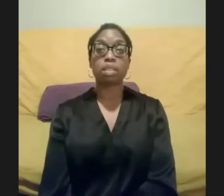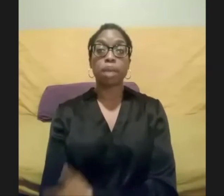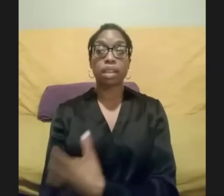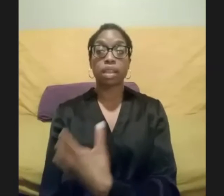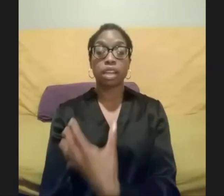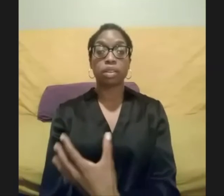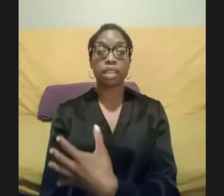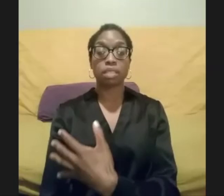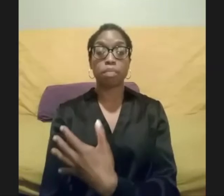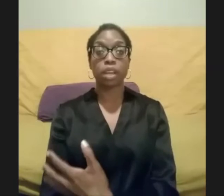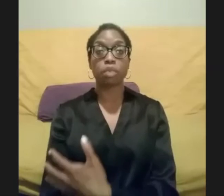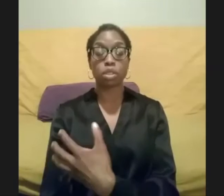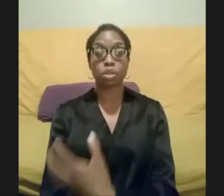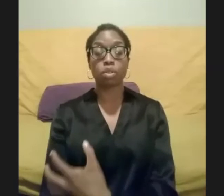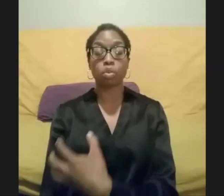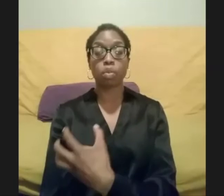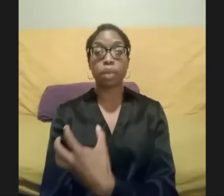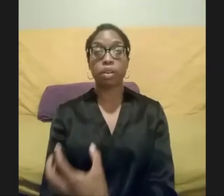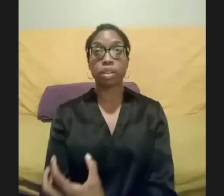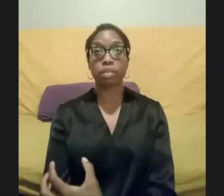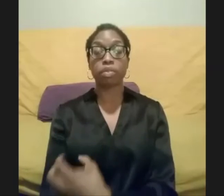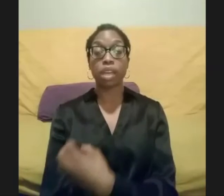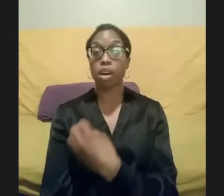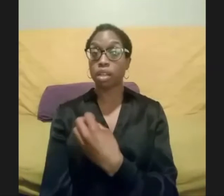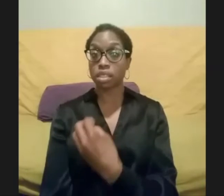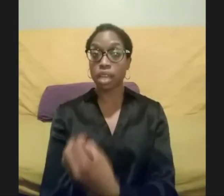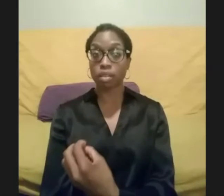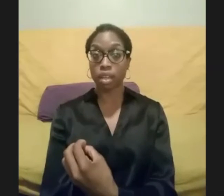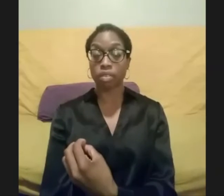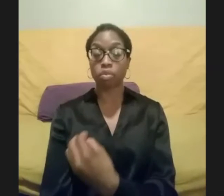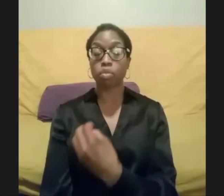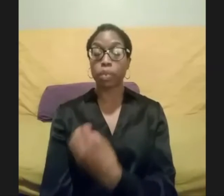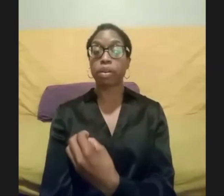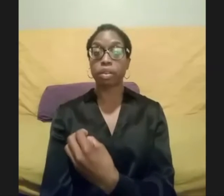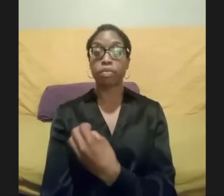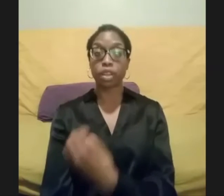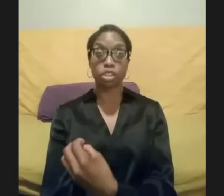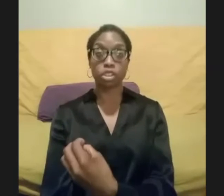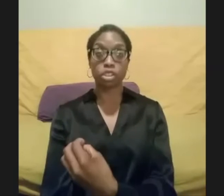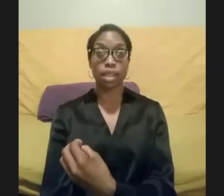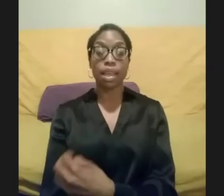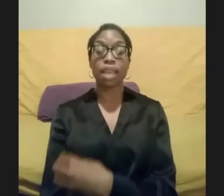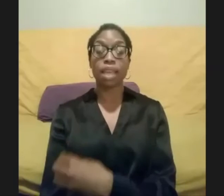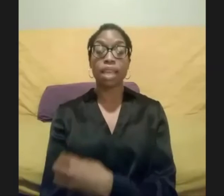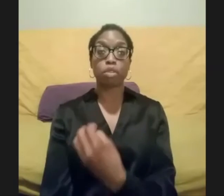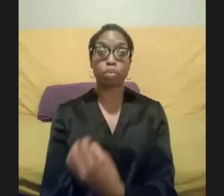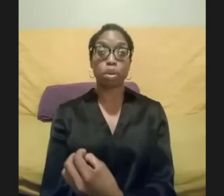body inherently is impaired with certain reparative, on a cellular level, reparative functions. And that leaves you prone